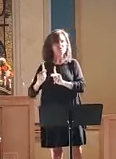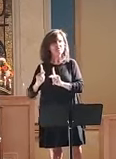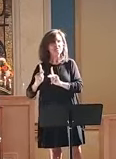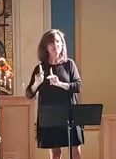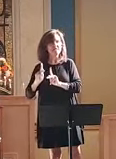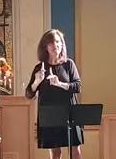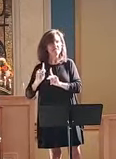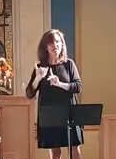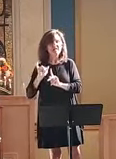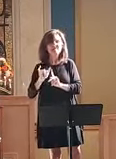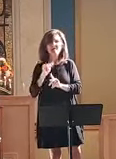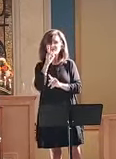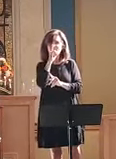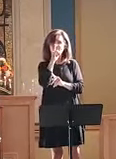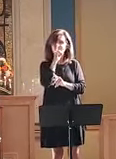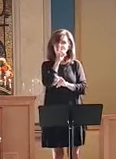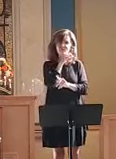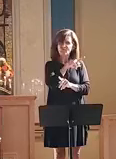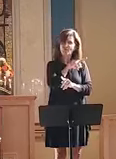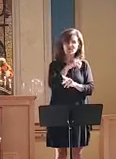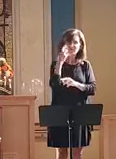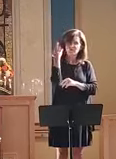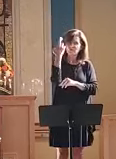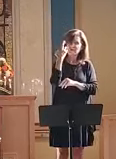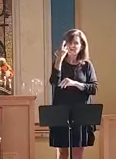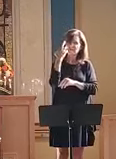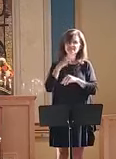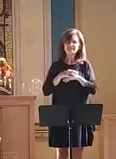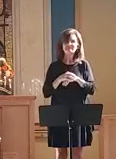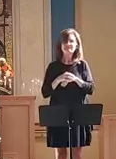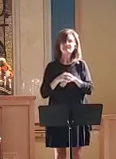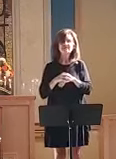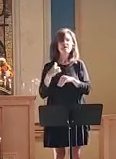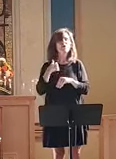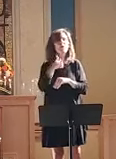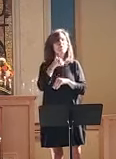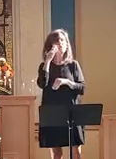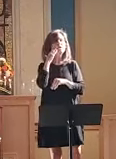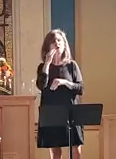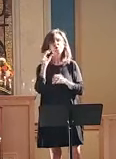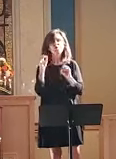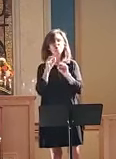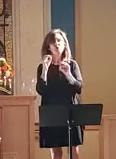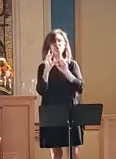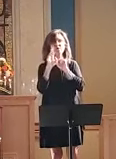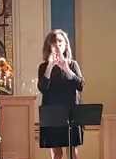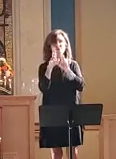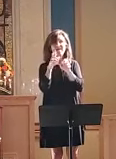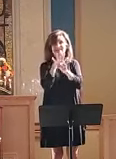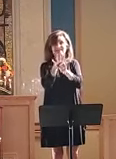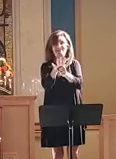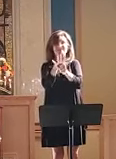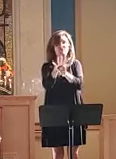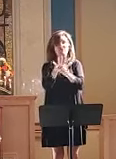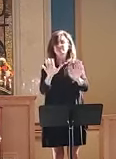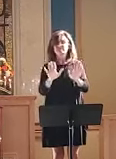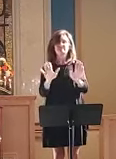That's a faulty premise. When we know that nobody reacts well to being pressured into doing